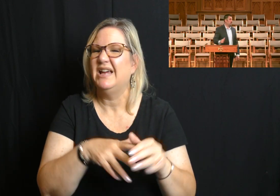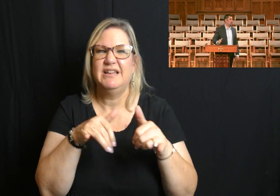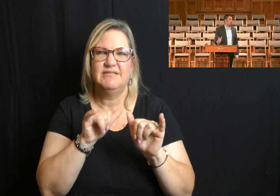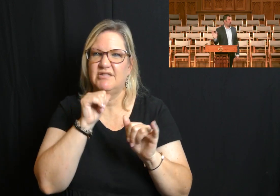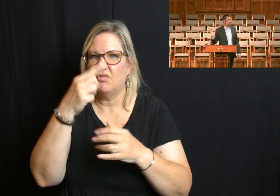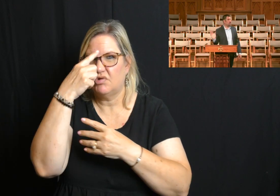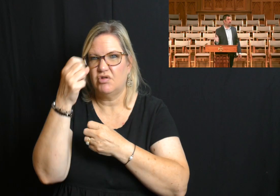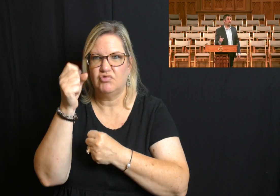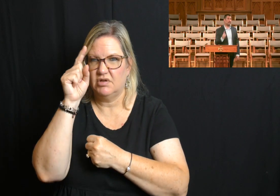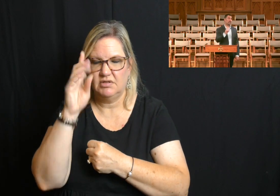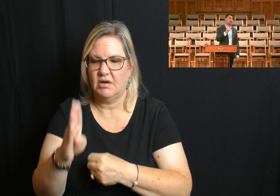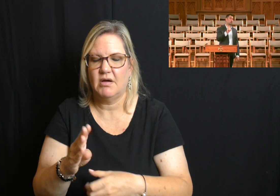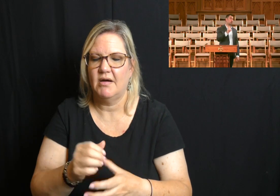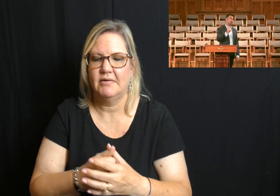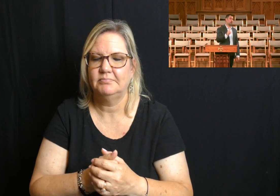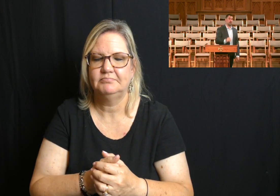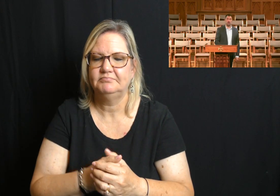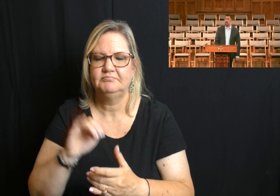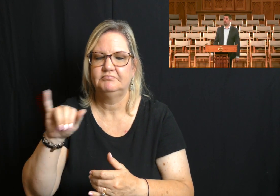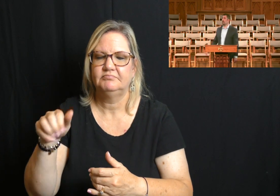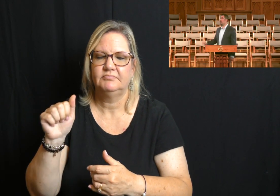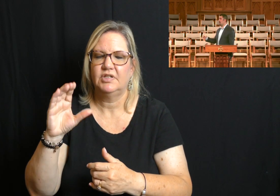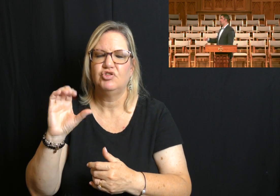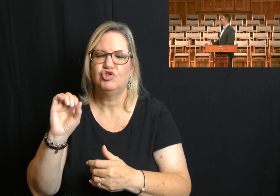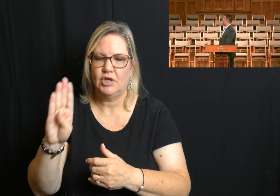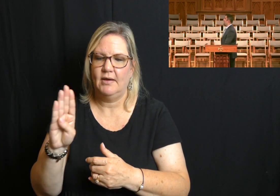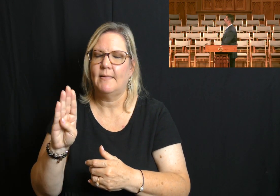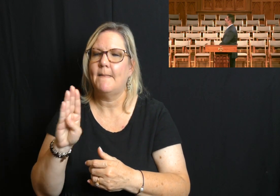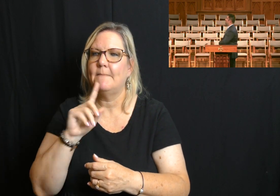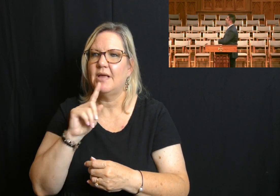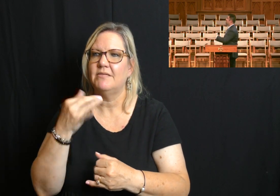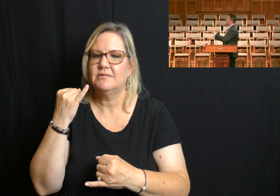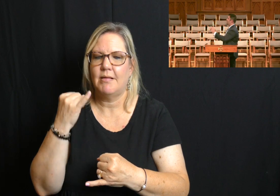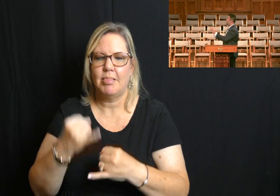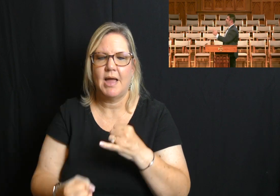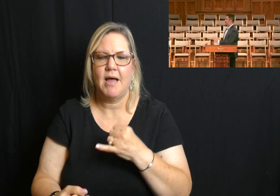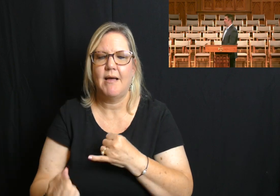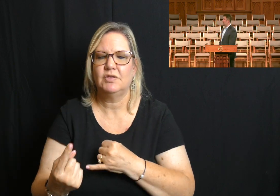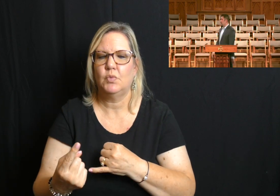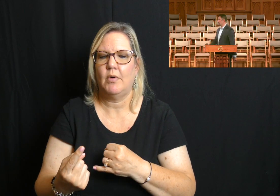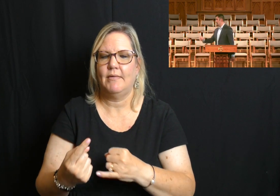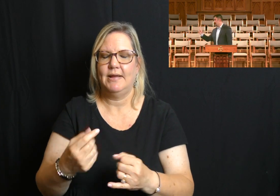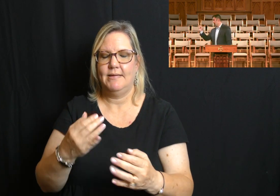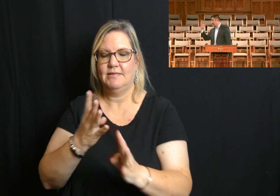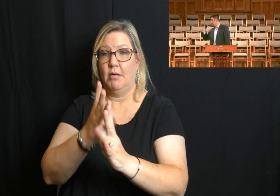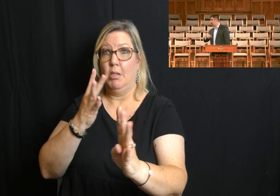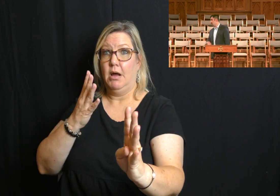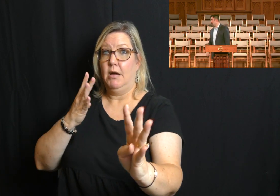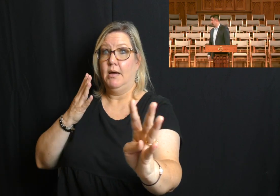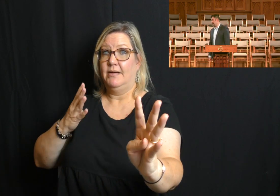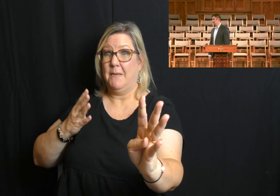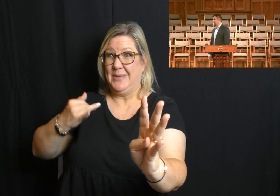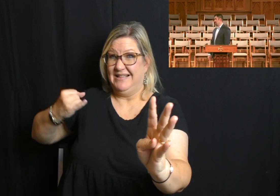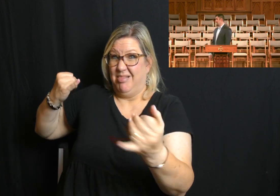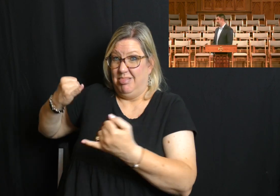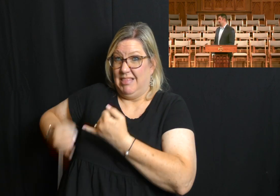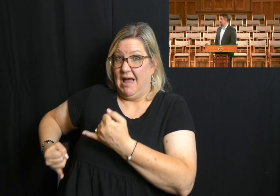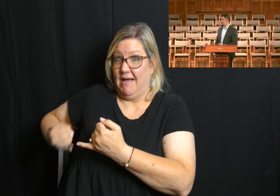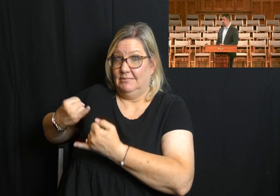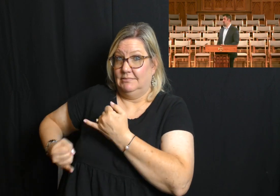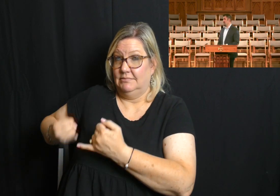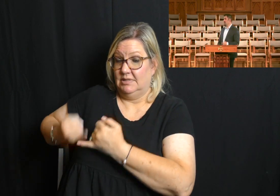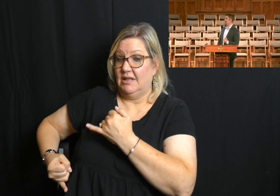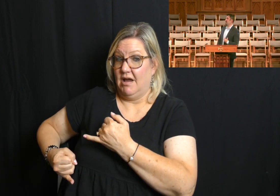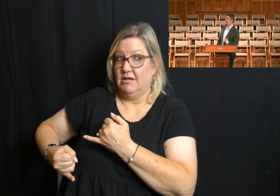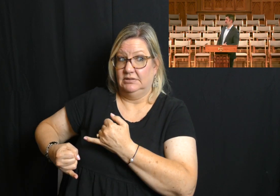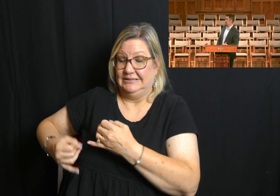then he's crossing. He's the last one, by the way. He's the last one. He sent everybody before him. And it's like, hey, I'm going to go last.